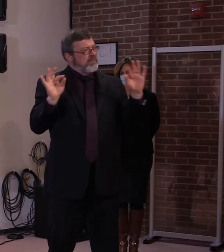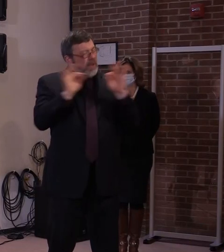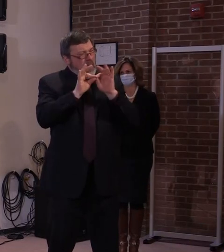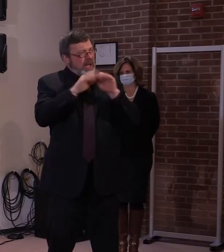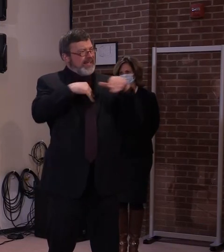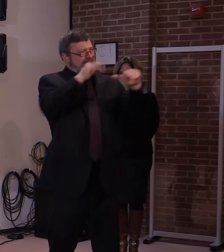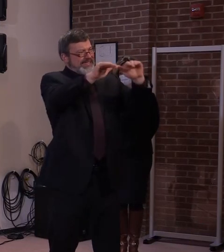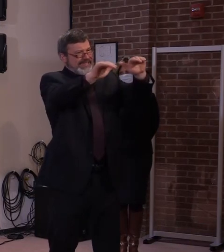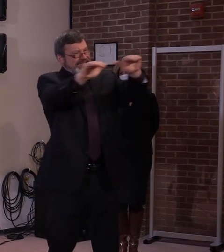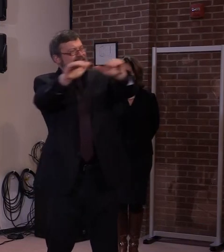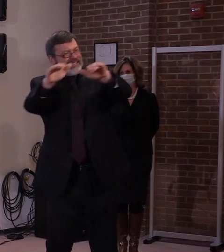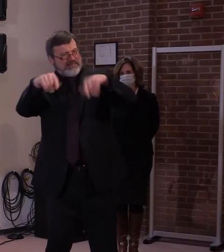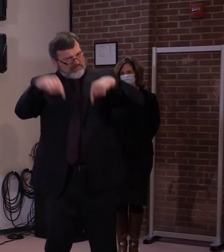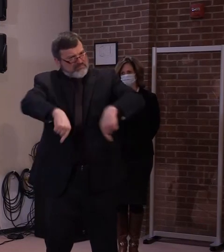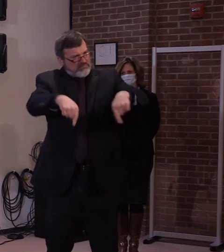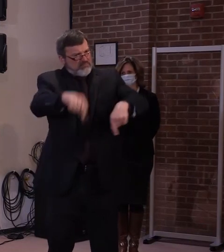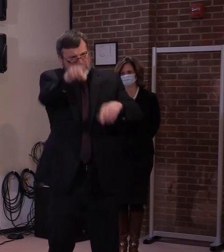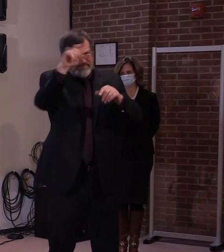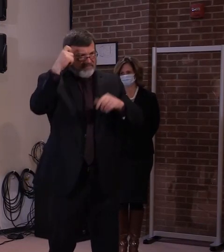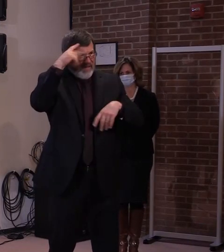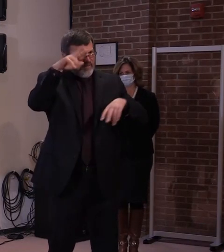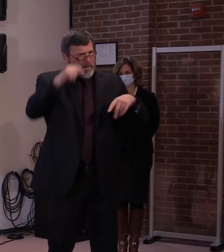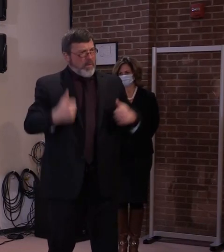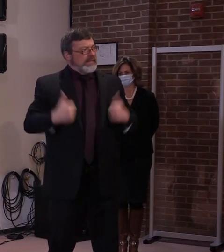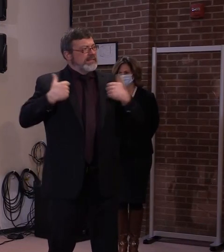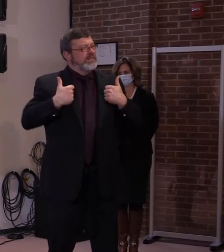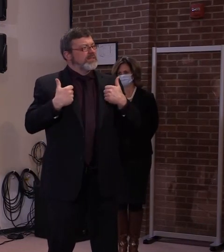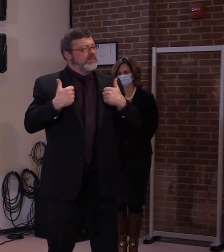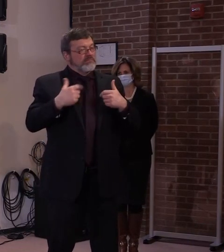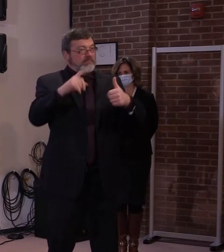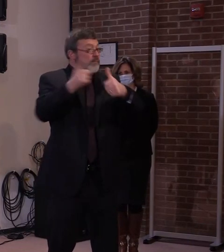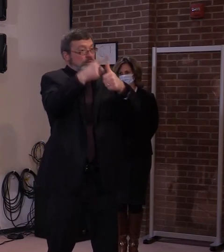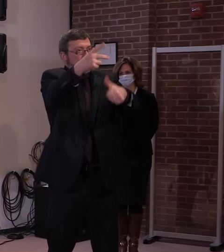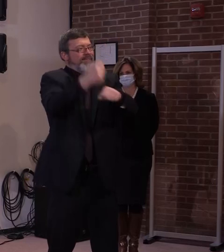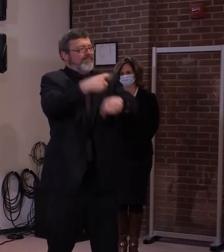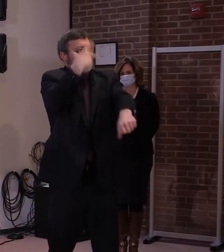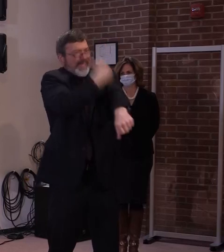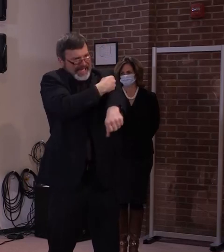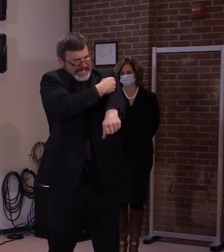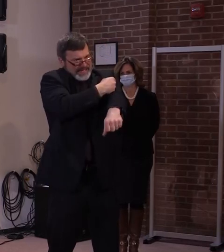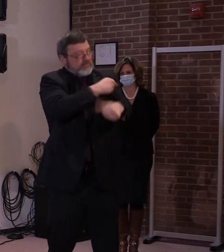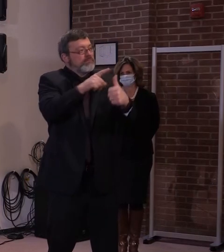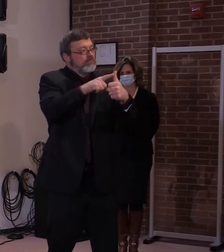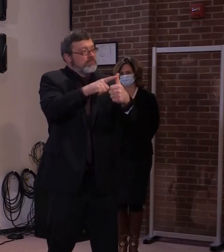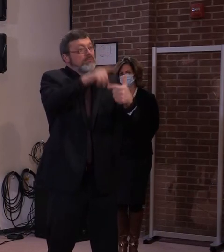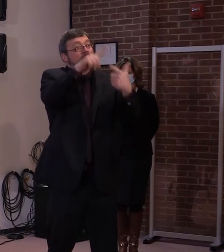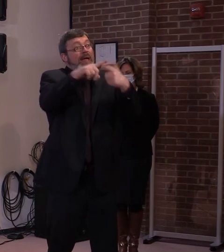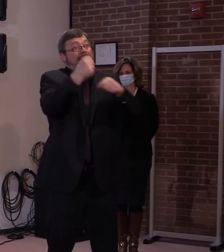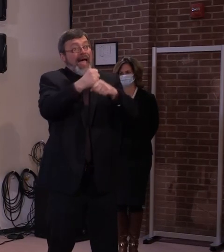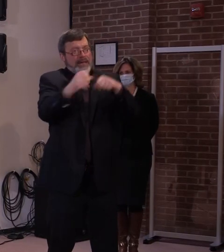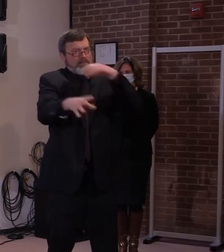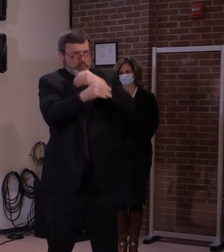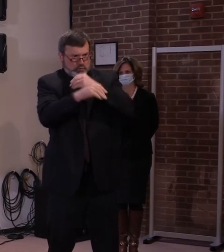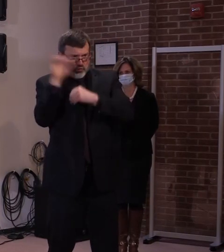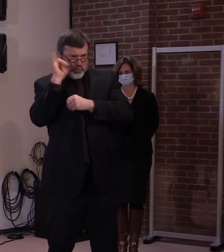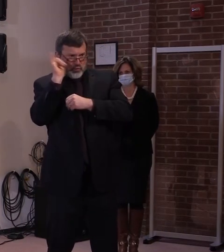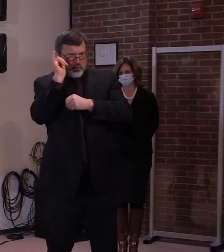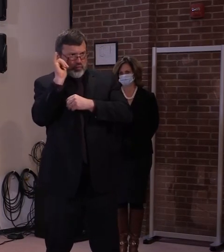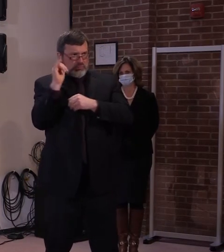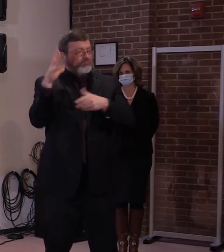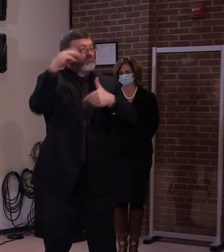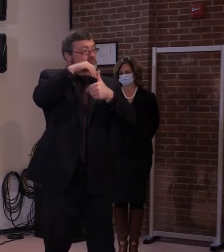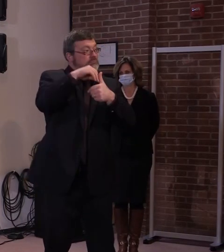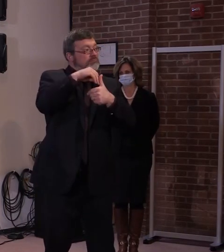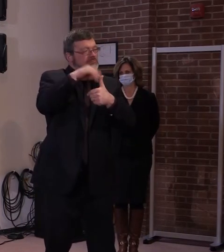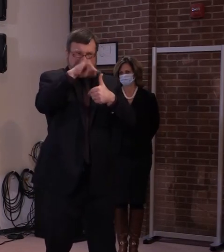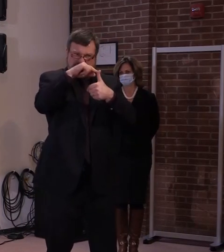Vermonters to take during the holiday. As I mentioned, getting vaccinated and booster is the number one thing that you can do. This